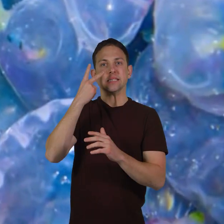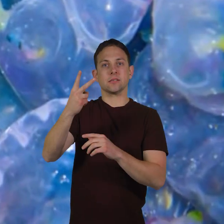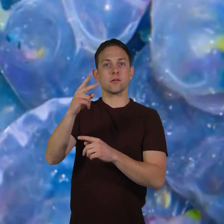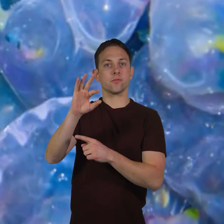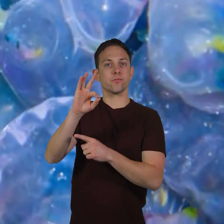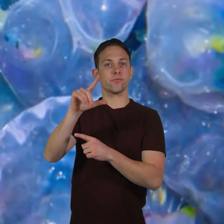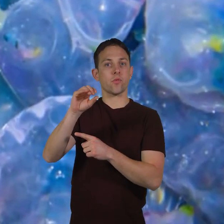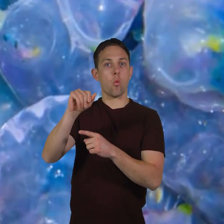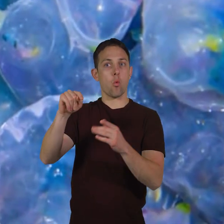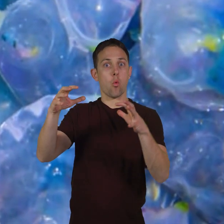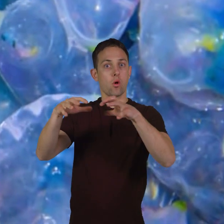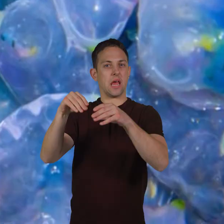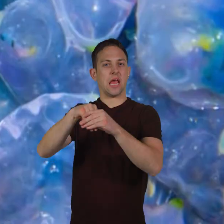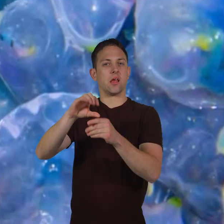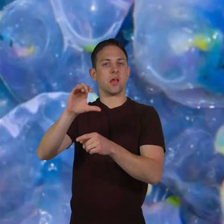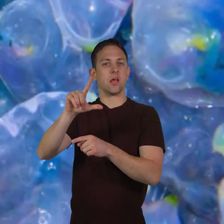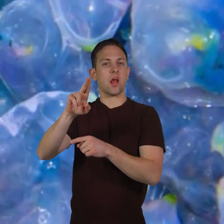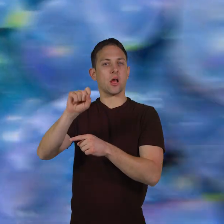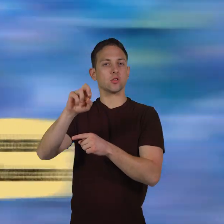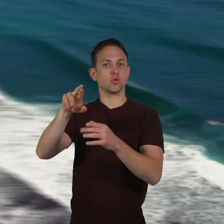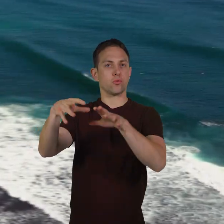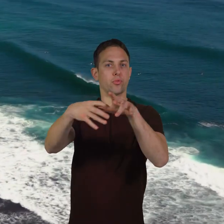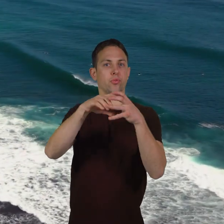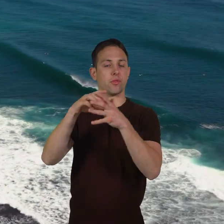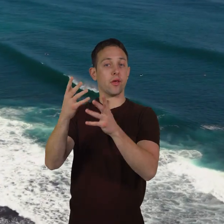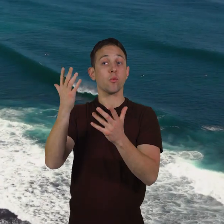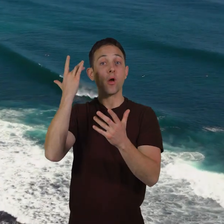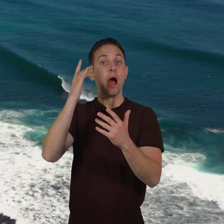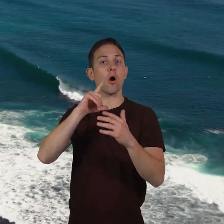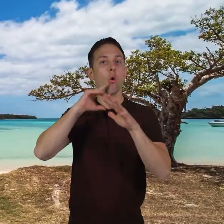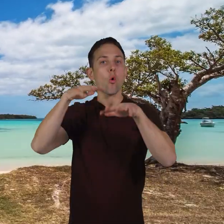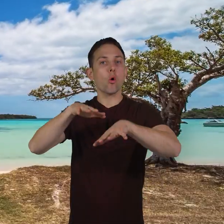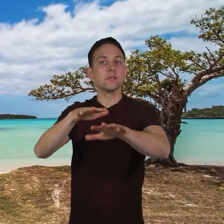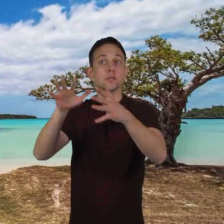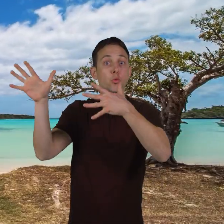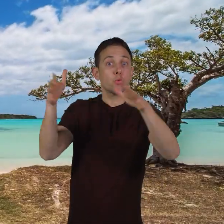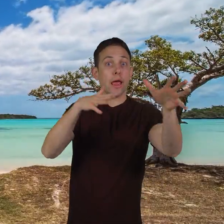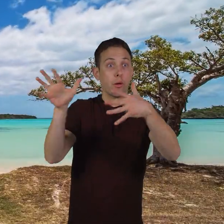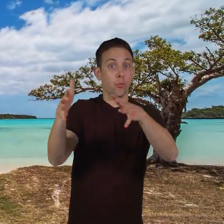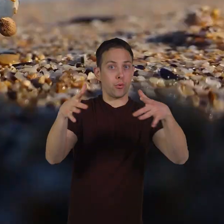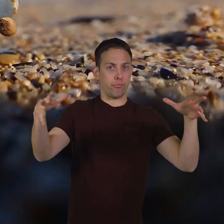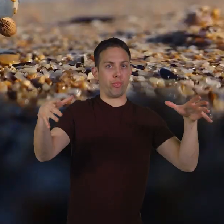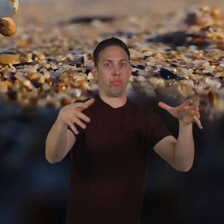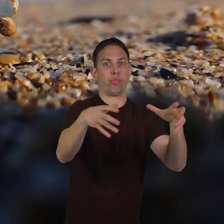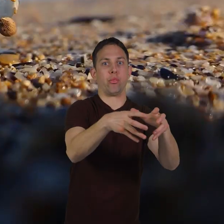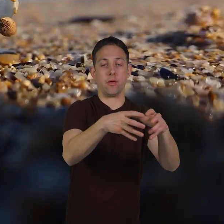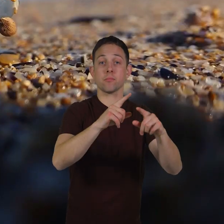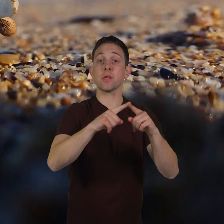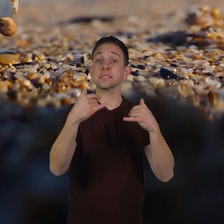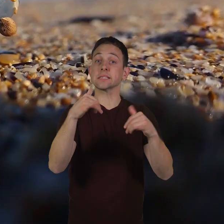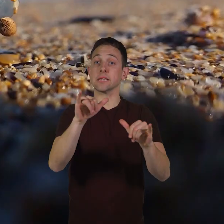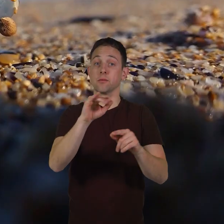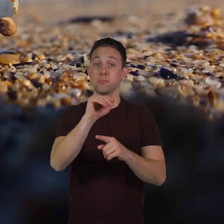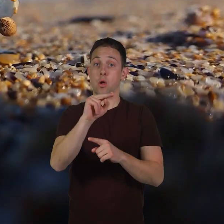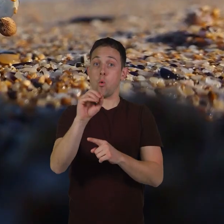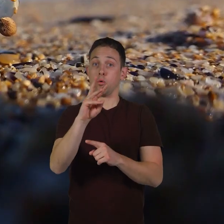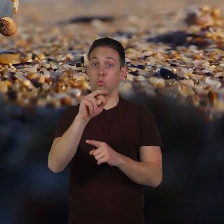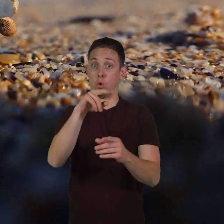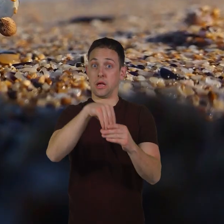sometimes be seen floating in a cluster due to ocean currents and wind patterns. Still, each manowar in a cluster